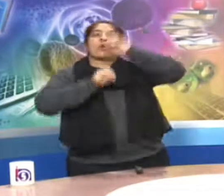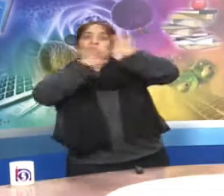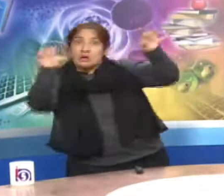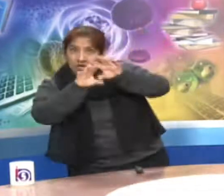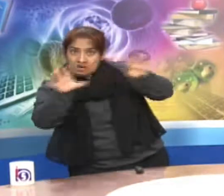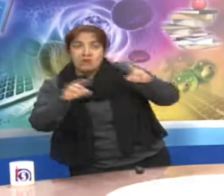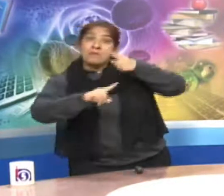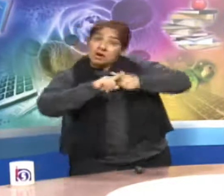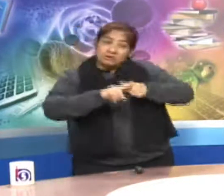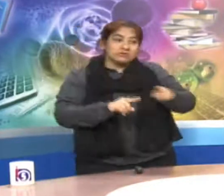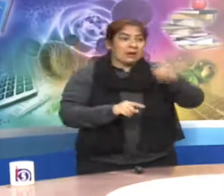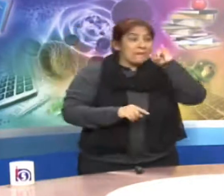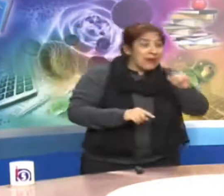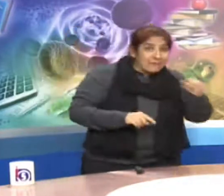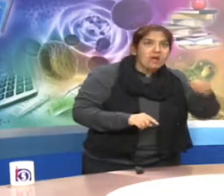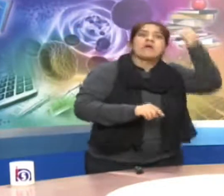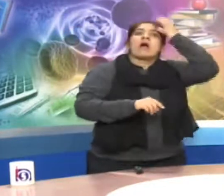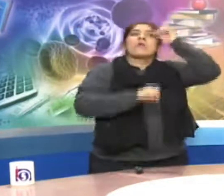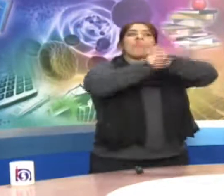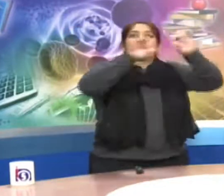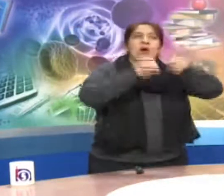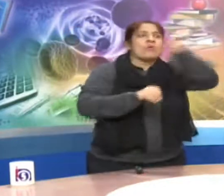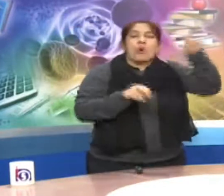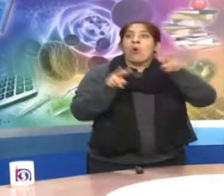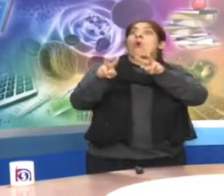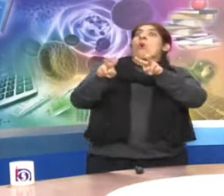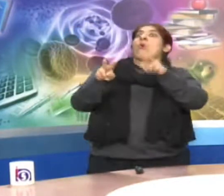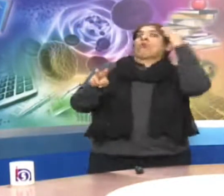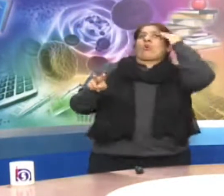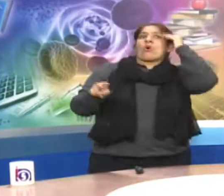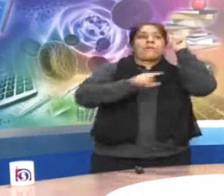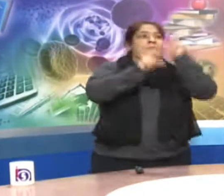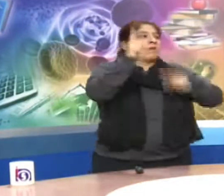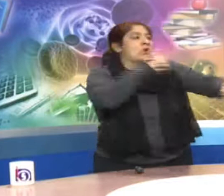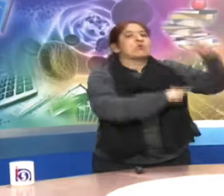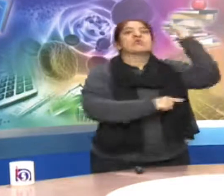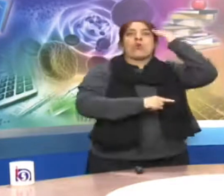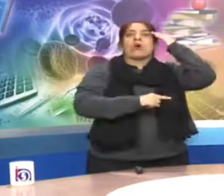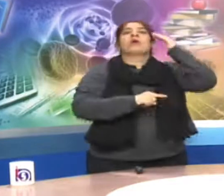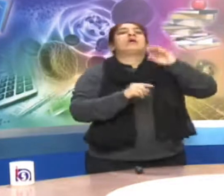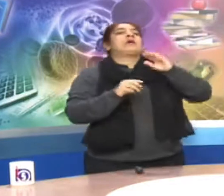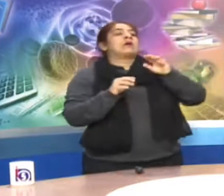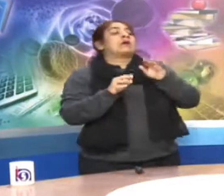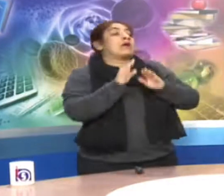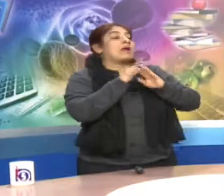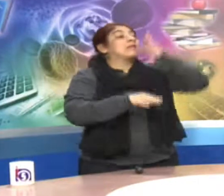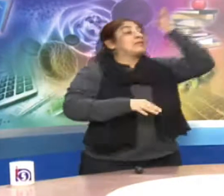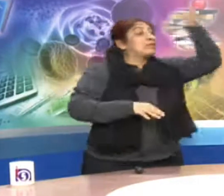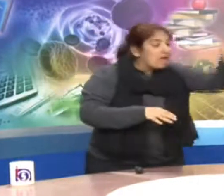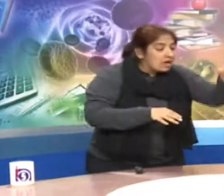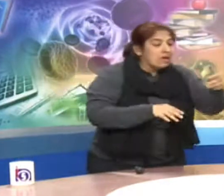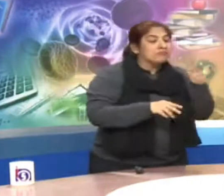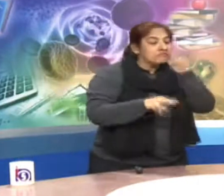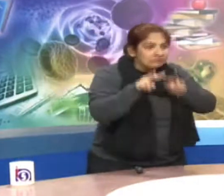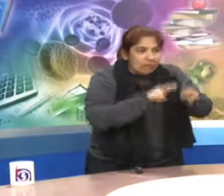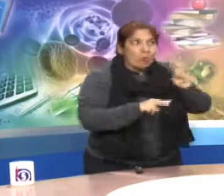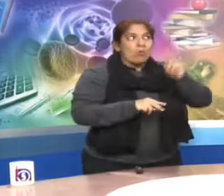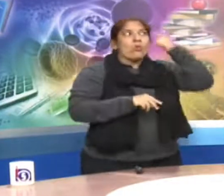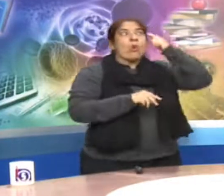about good and bad always helps the consumers to be aware about their protection and their